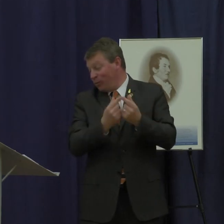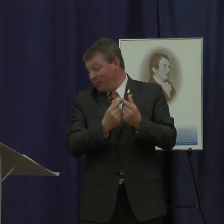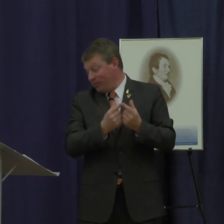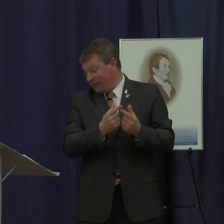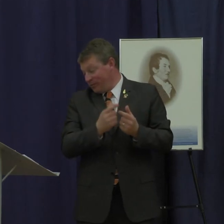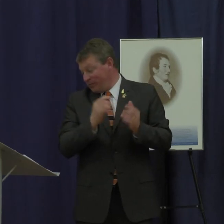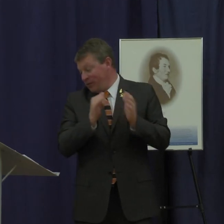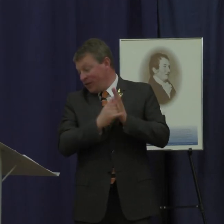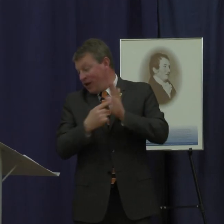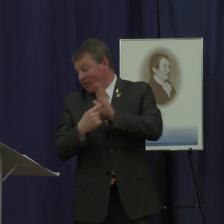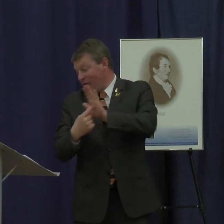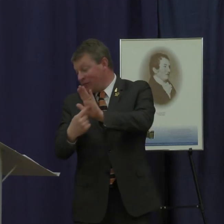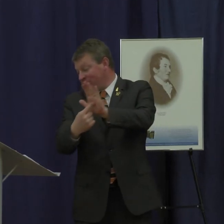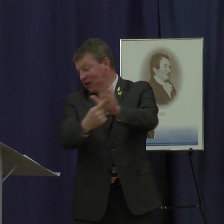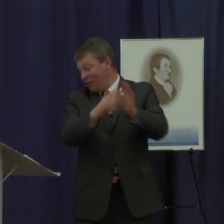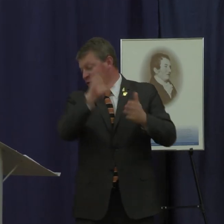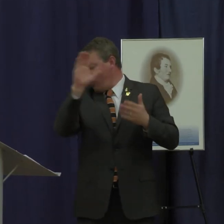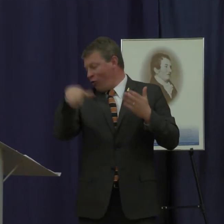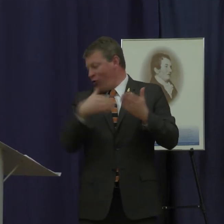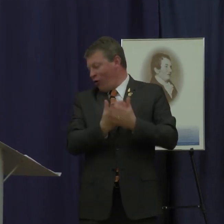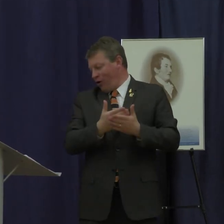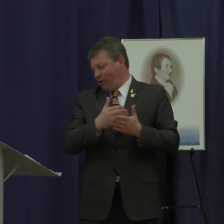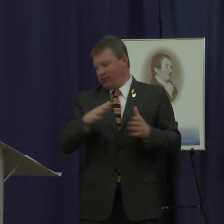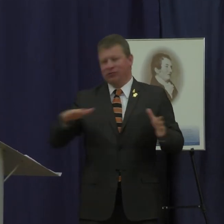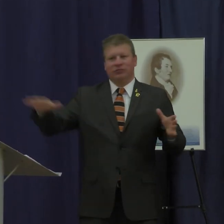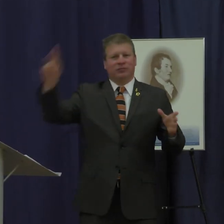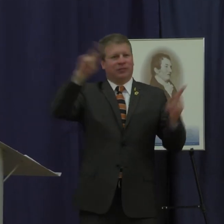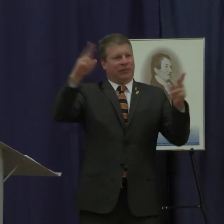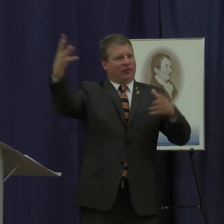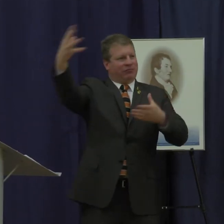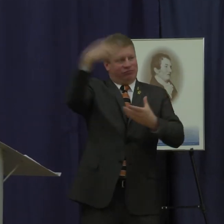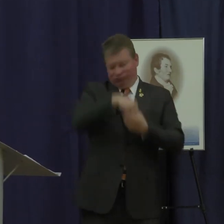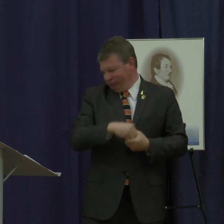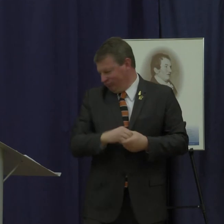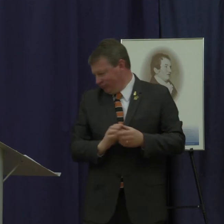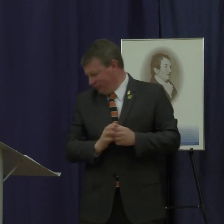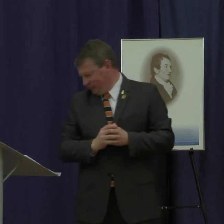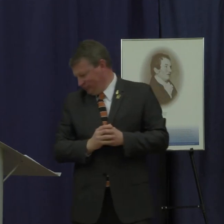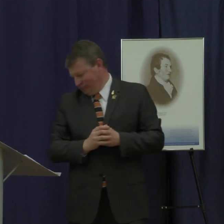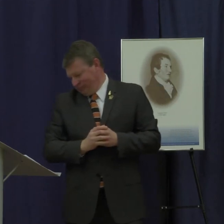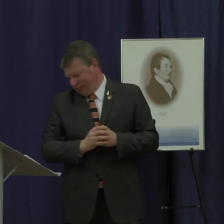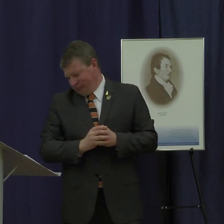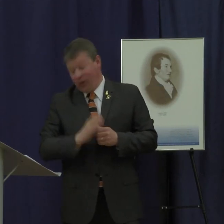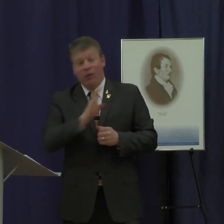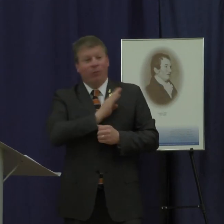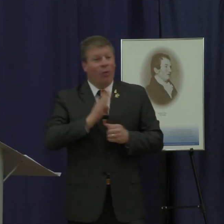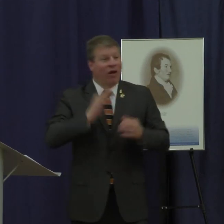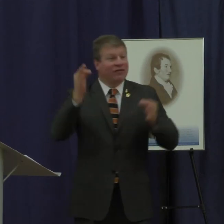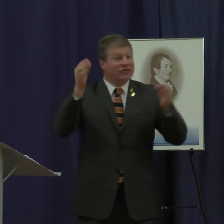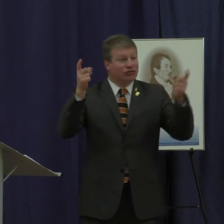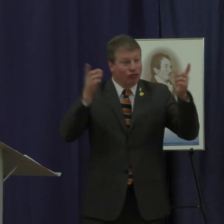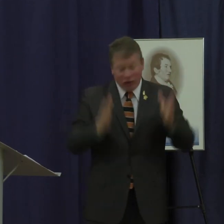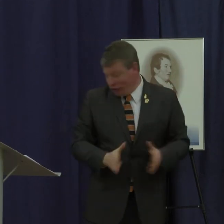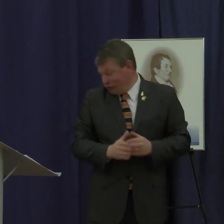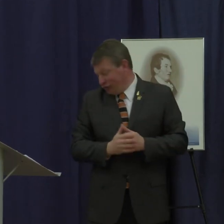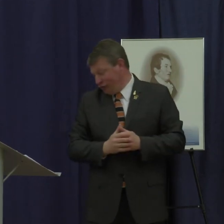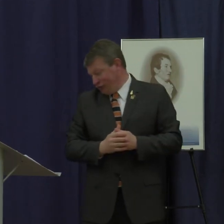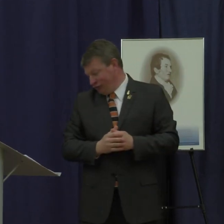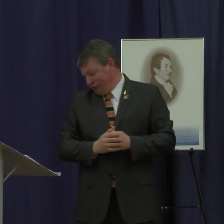interested. This little group represents all of those most intimately concerned